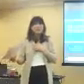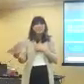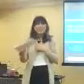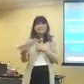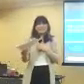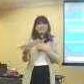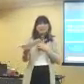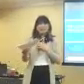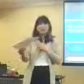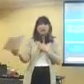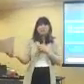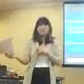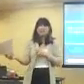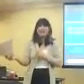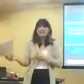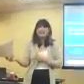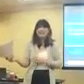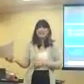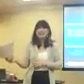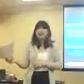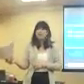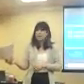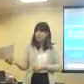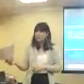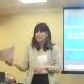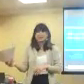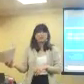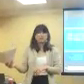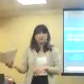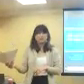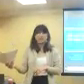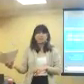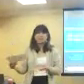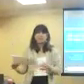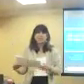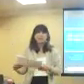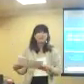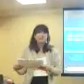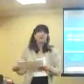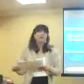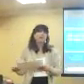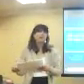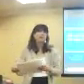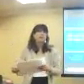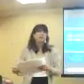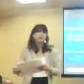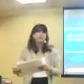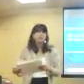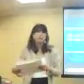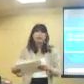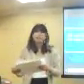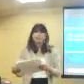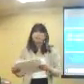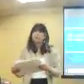don't recognize. This is our fantastic panel discussion for today. We're going to be focusing on